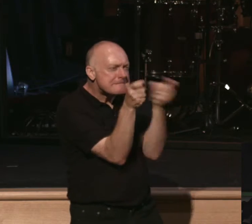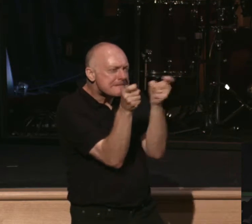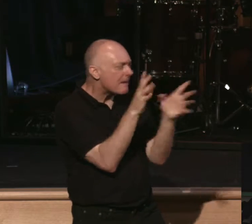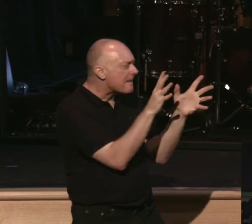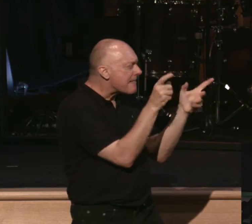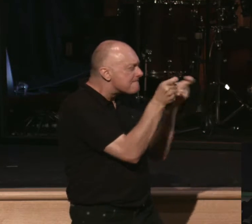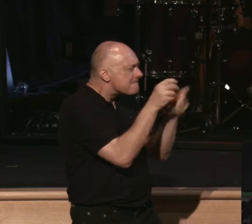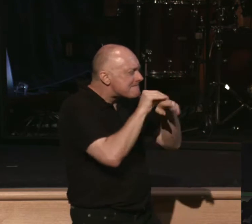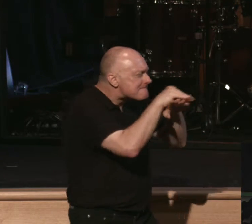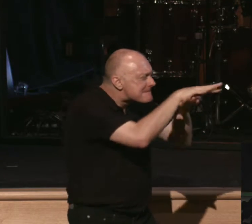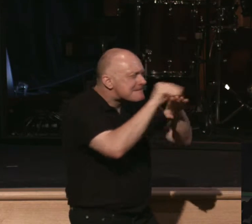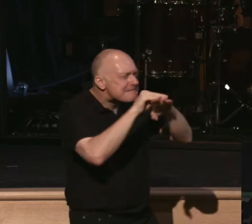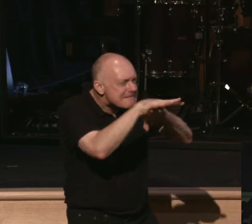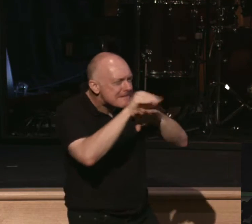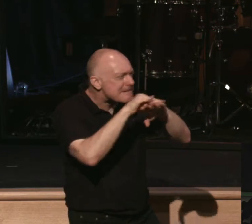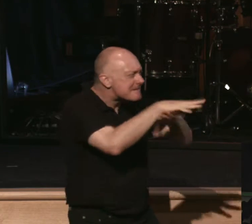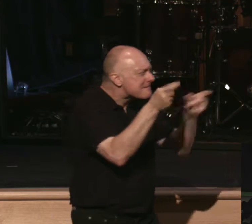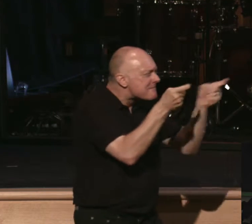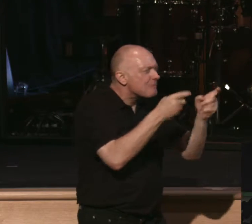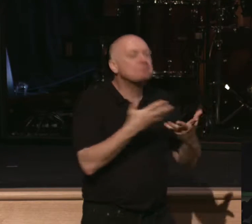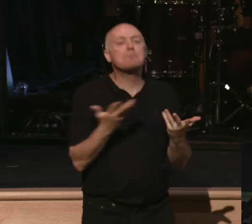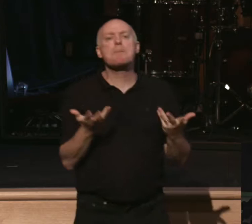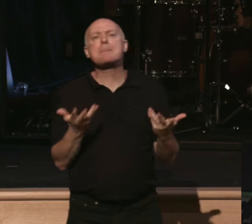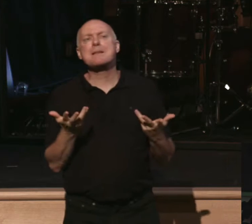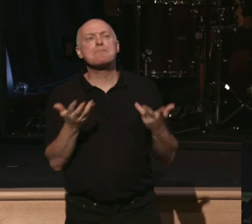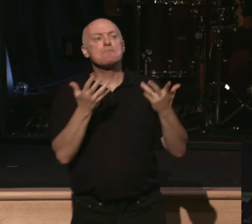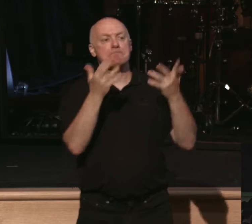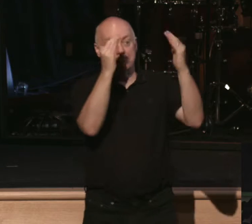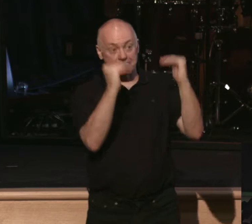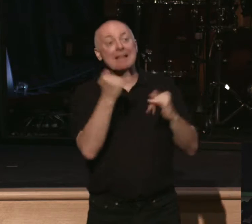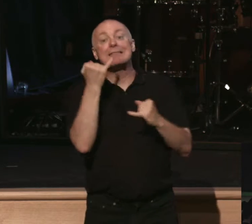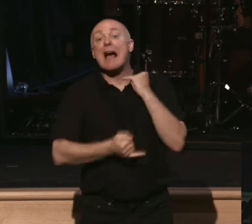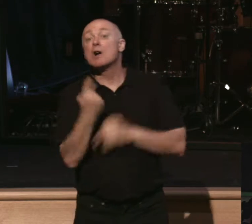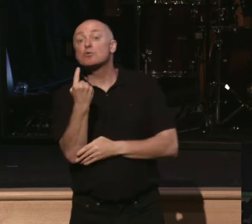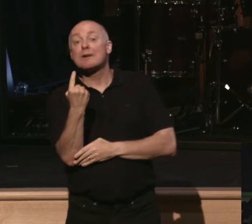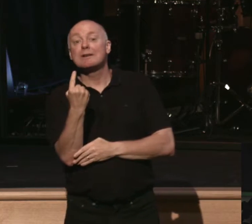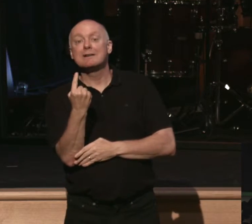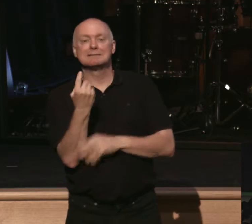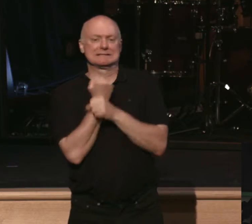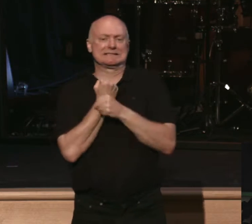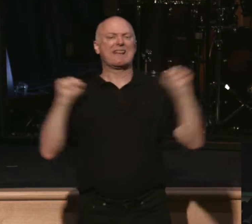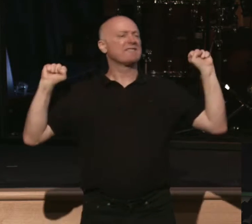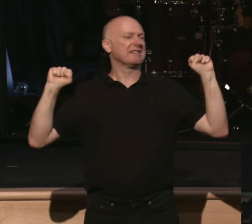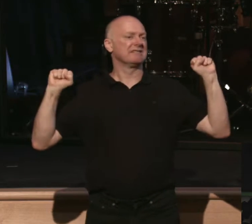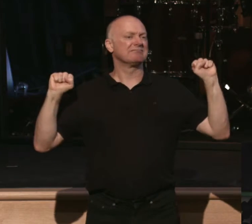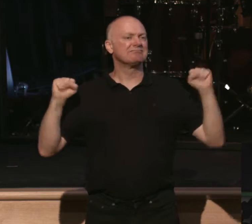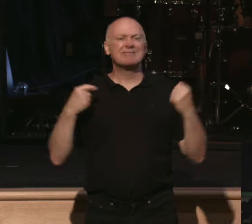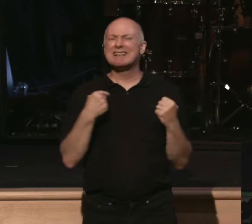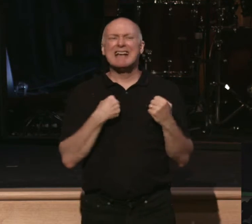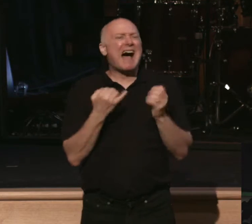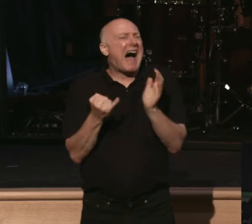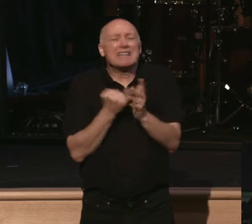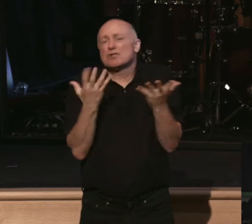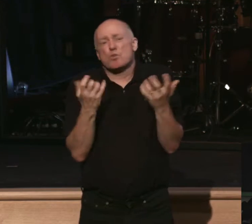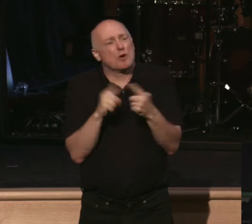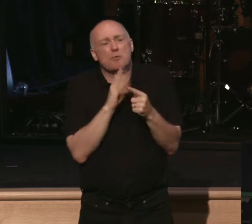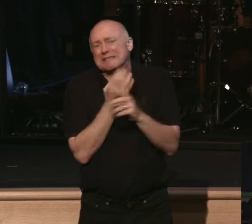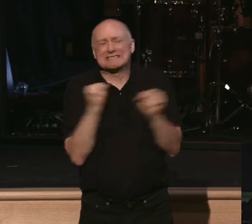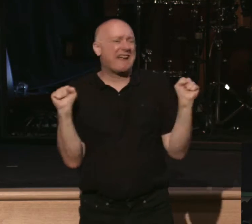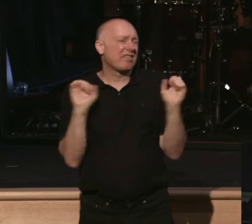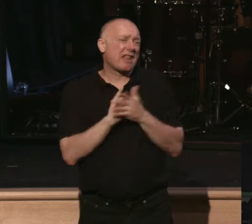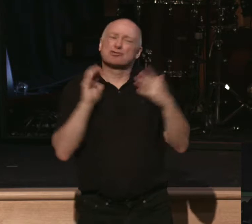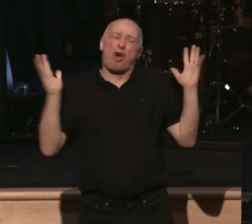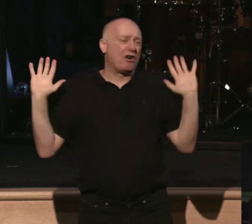and influence and control. And then the last one, safety. Safety. I just want to be safe.